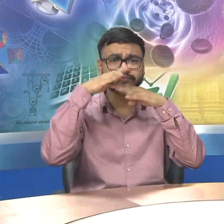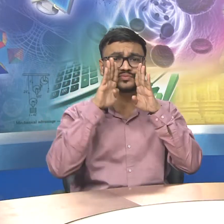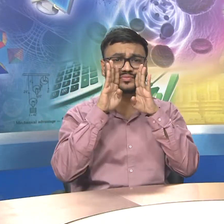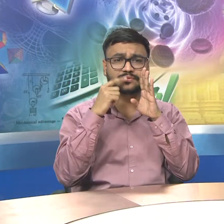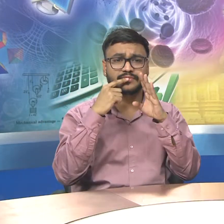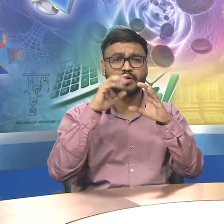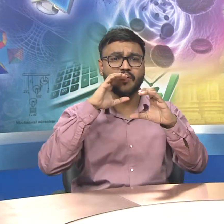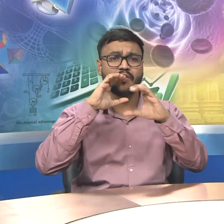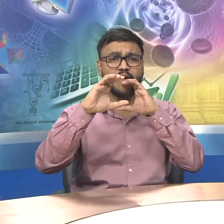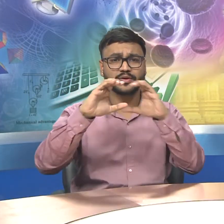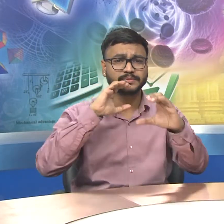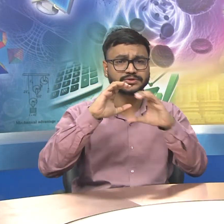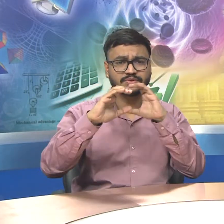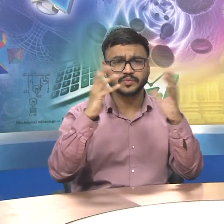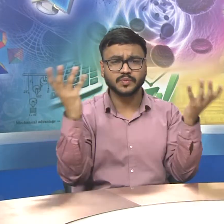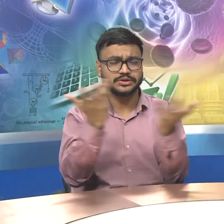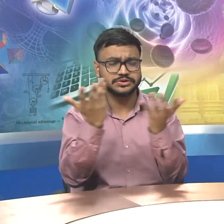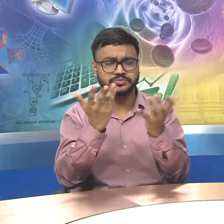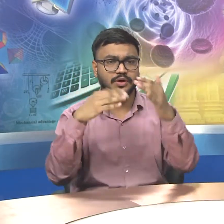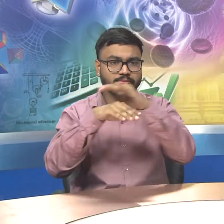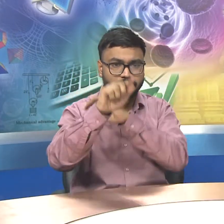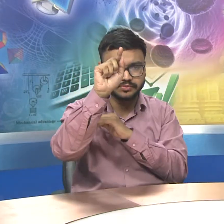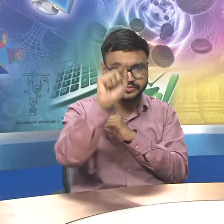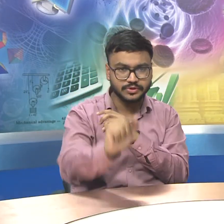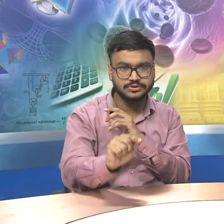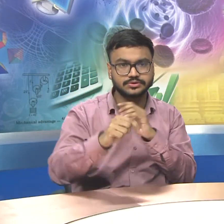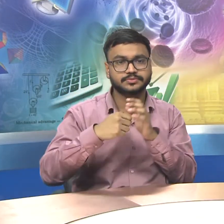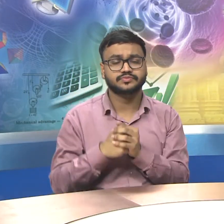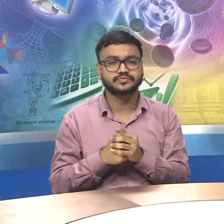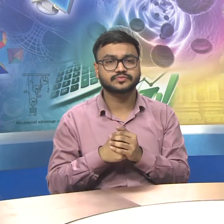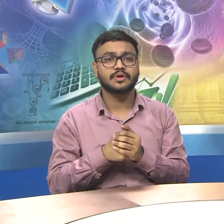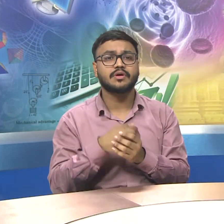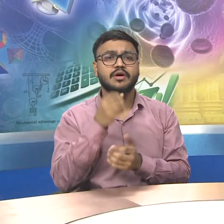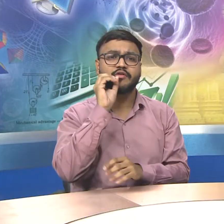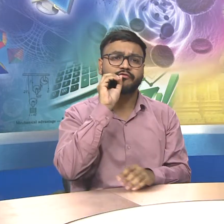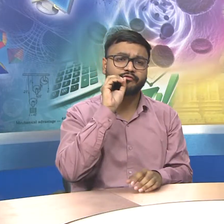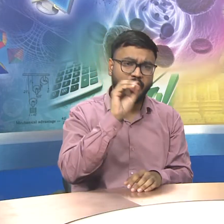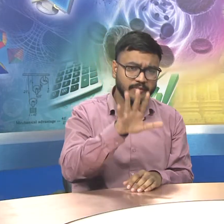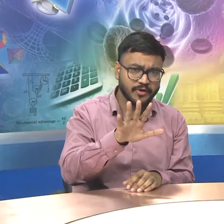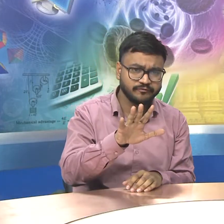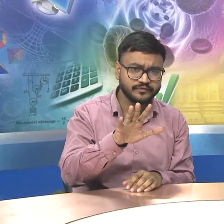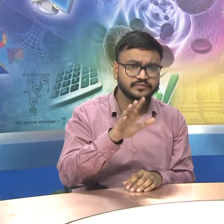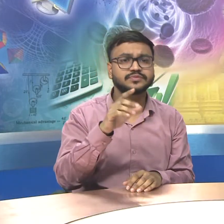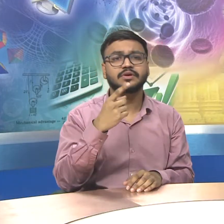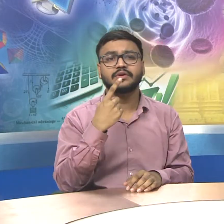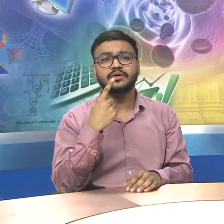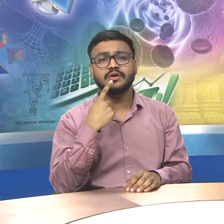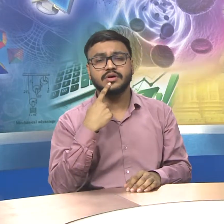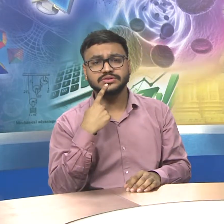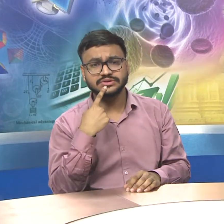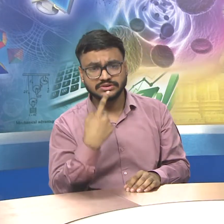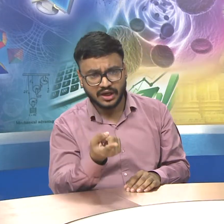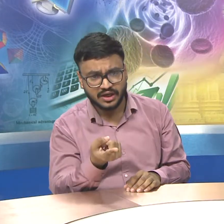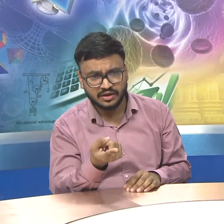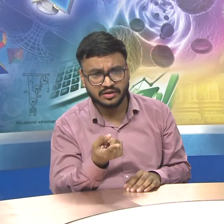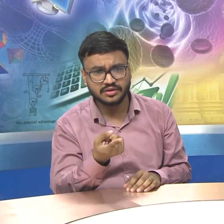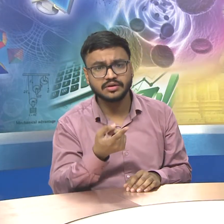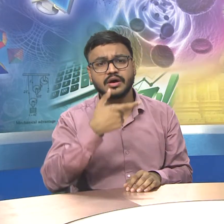Signs related to communication is located and signed near the mouth